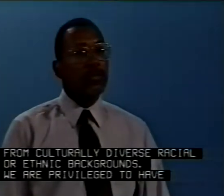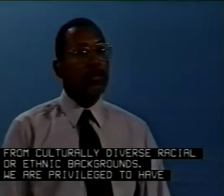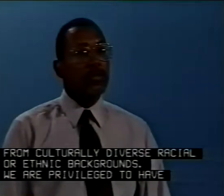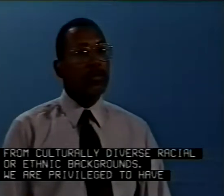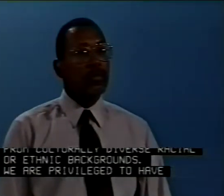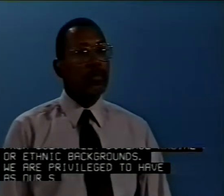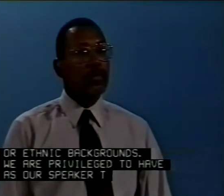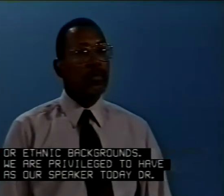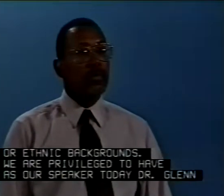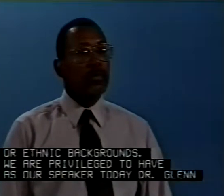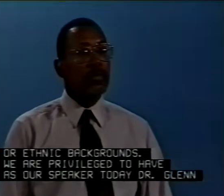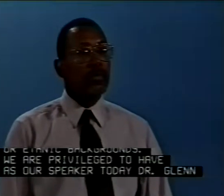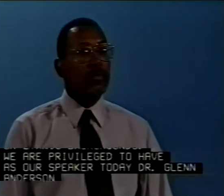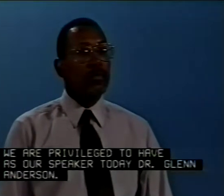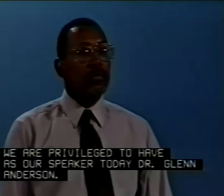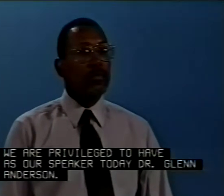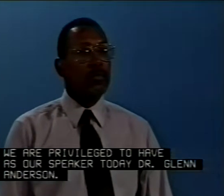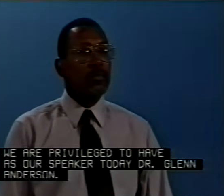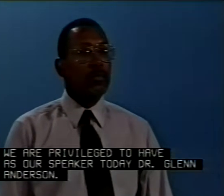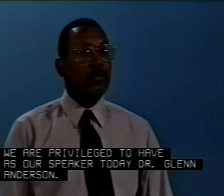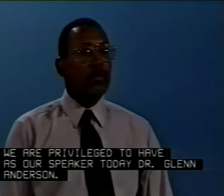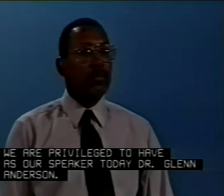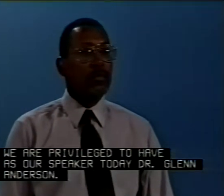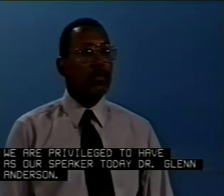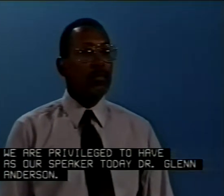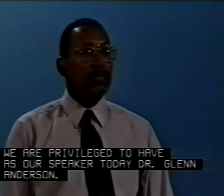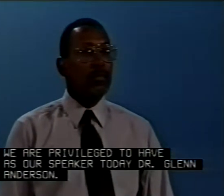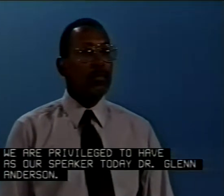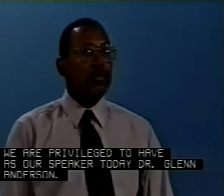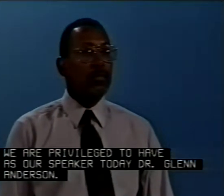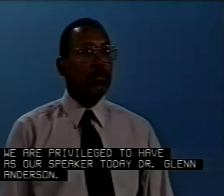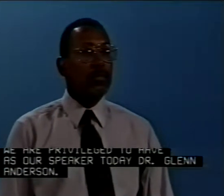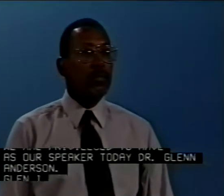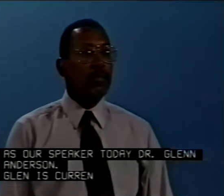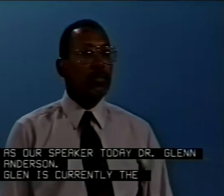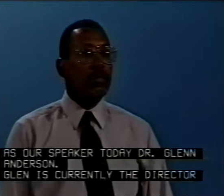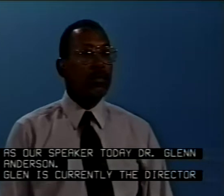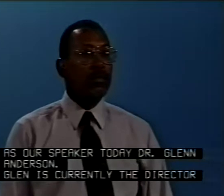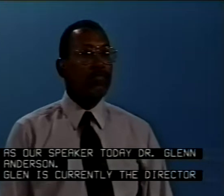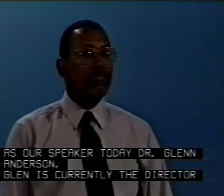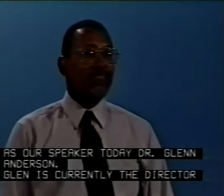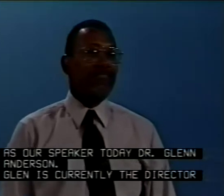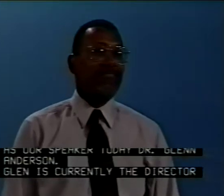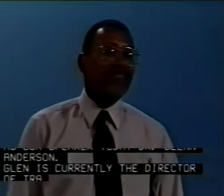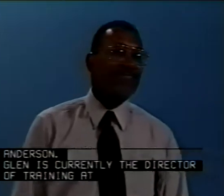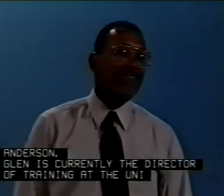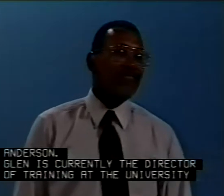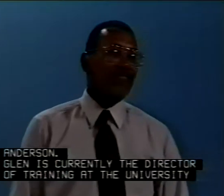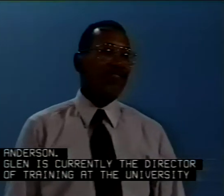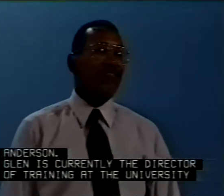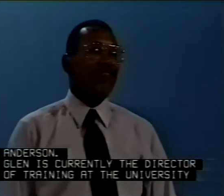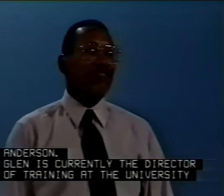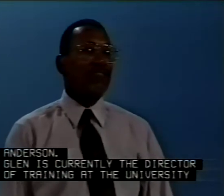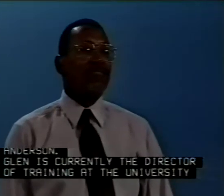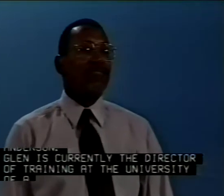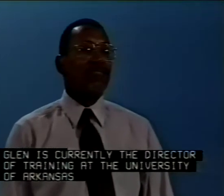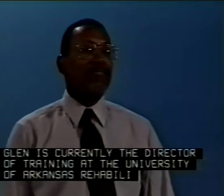Glenn Anderson. Glenn is currently the Director of Training at the University of Arkansas Rehabilitation Research and Training